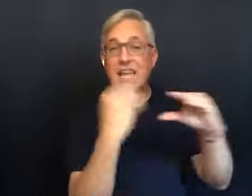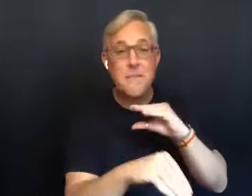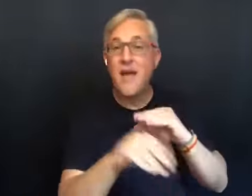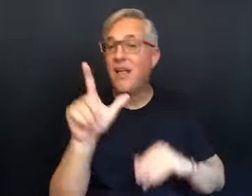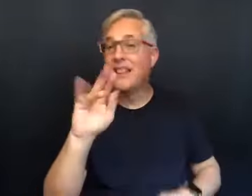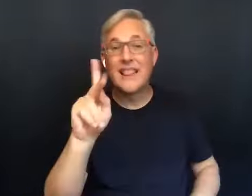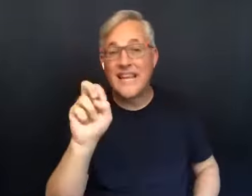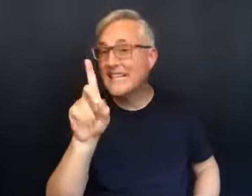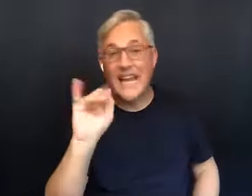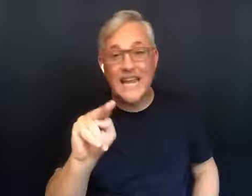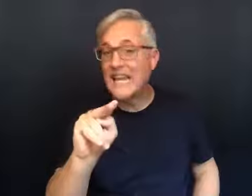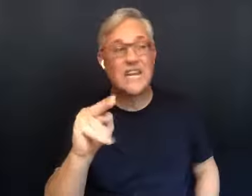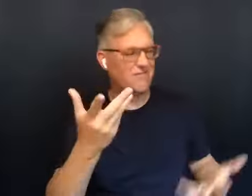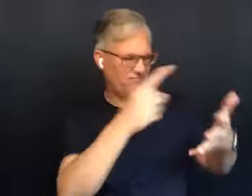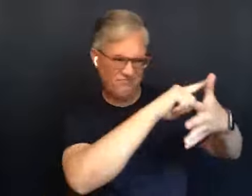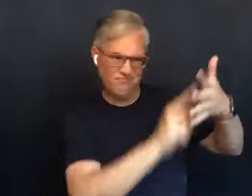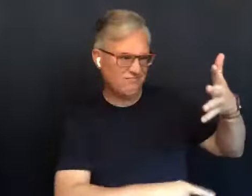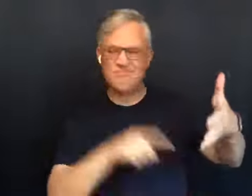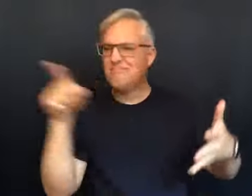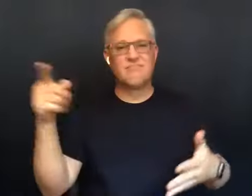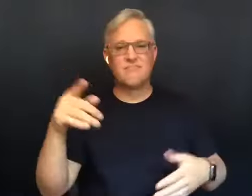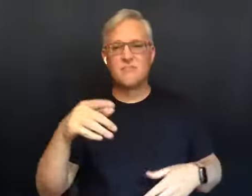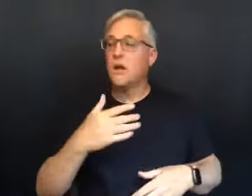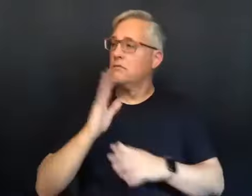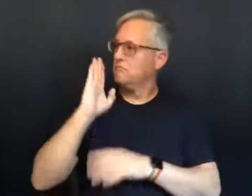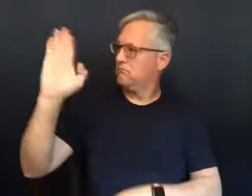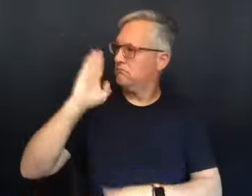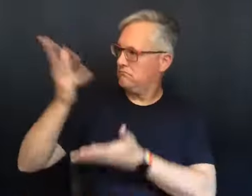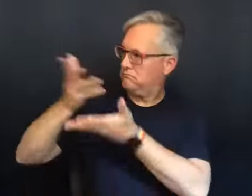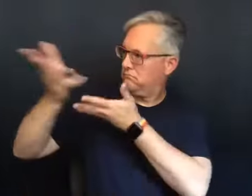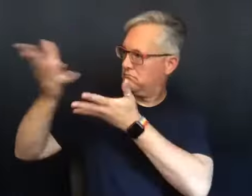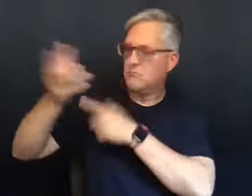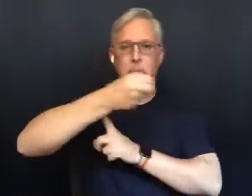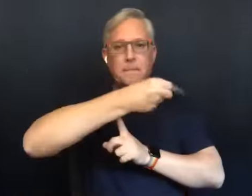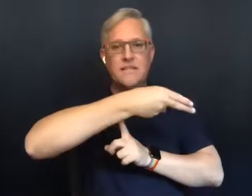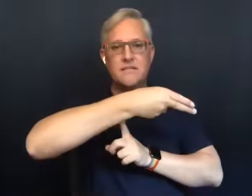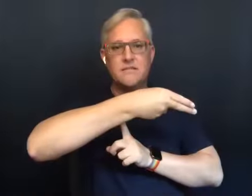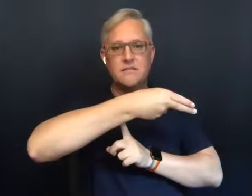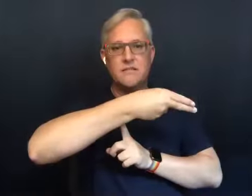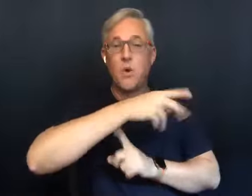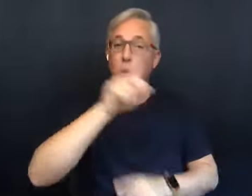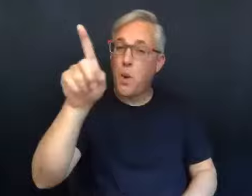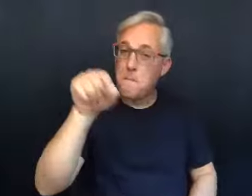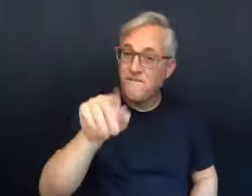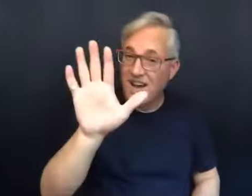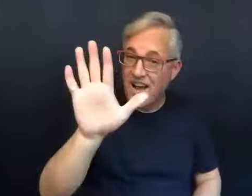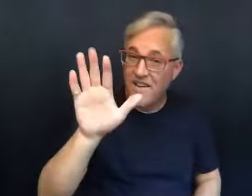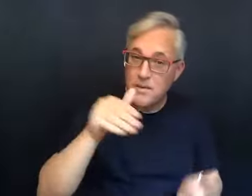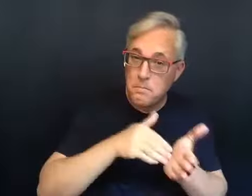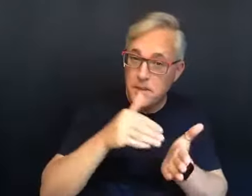think it's better than having workshops, sending emails, or even an effective LinkedIn page. It's bigger